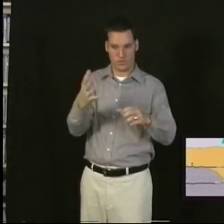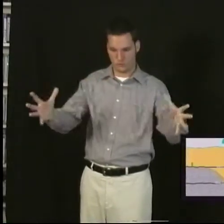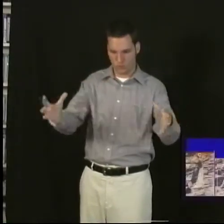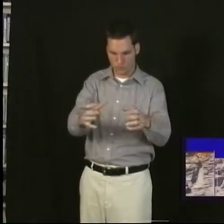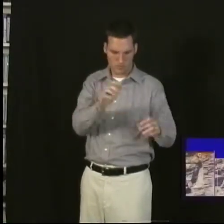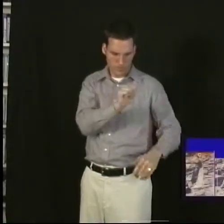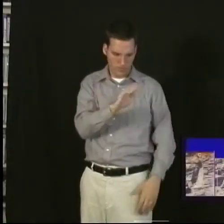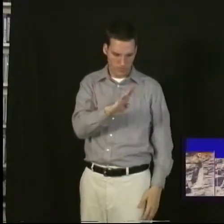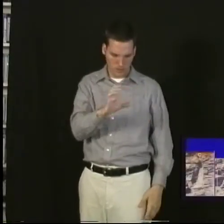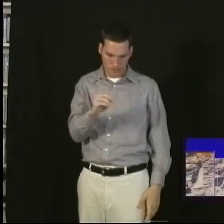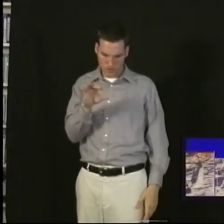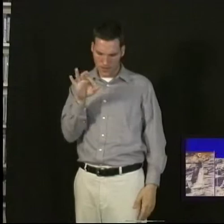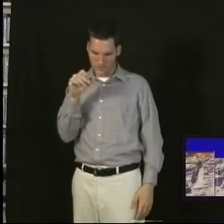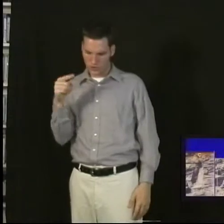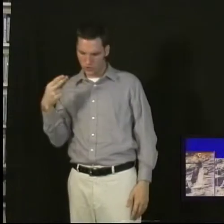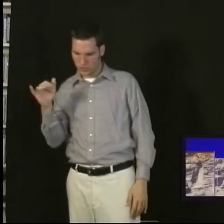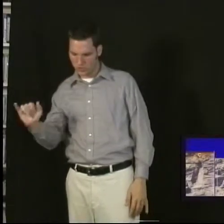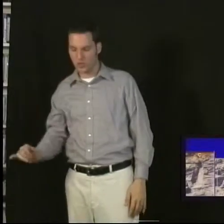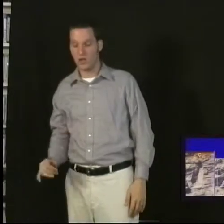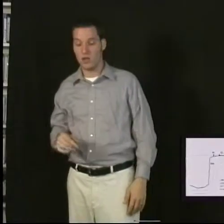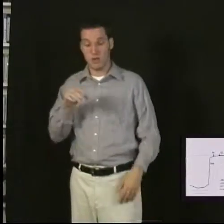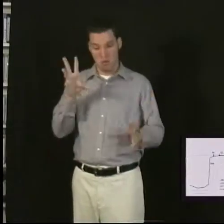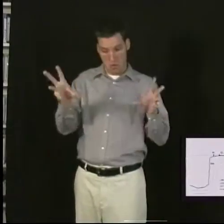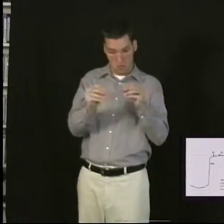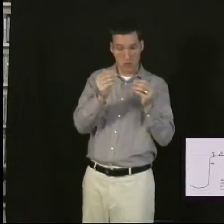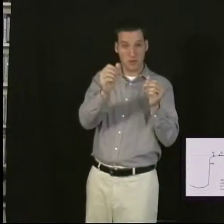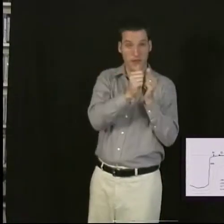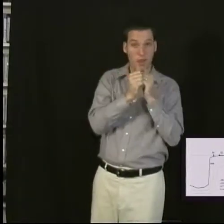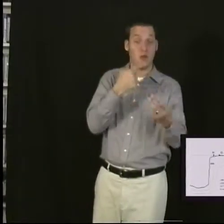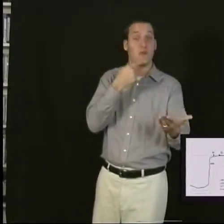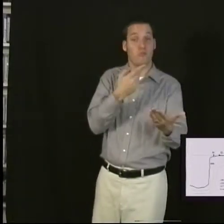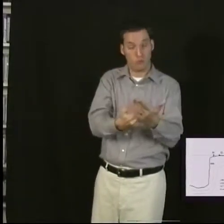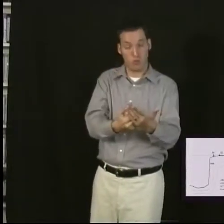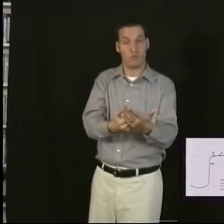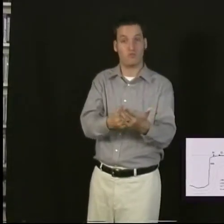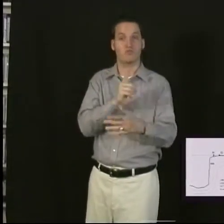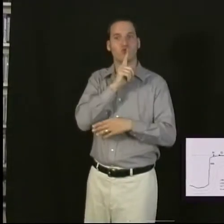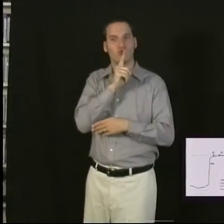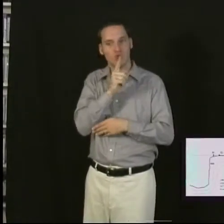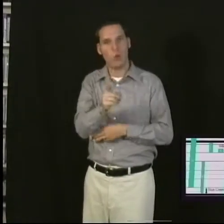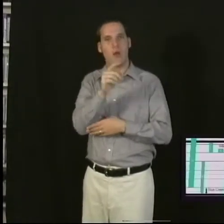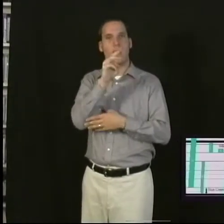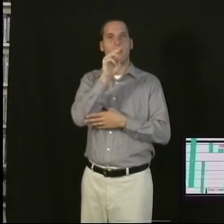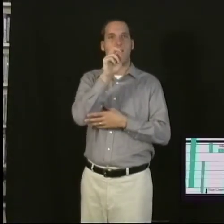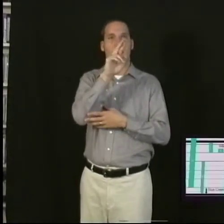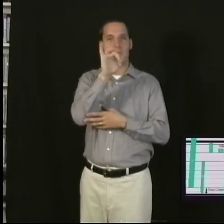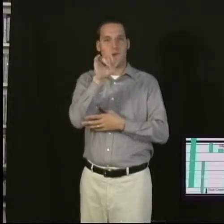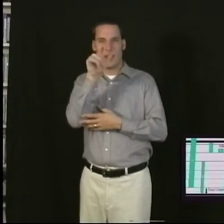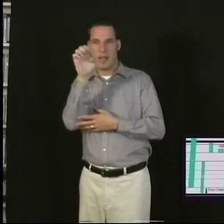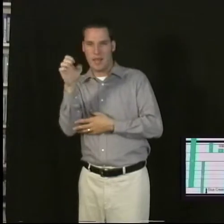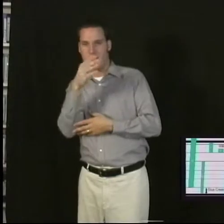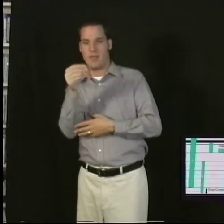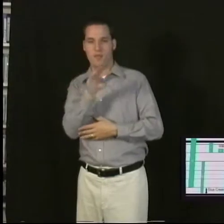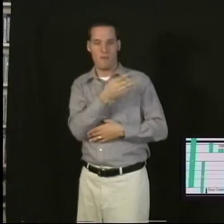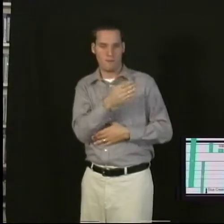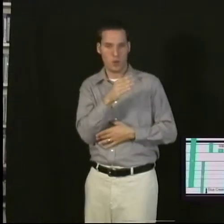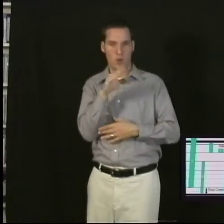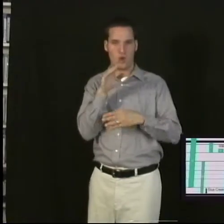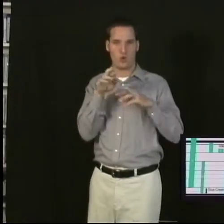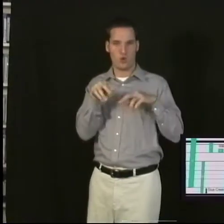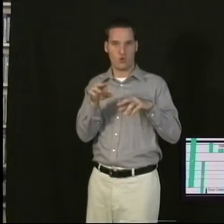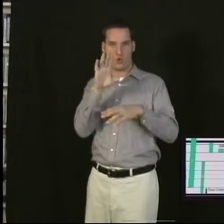them sample A, B, C, D, E, F, G, H. You can put it together and figure out and prove positively the Mary Lee and the Blue Creek had to form within a few weeks or months